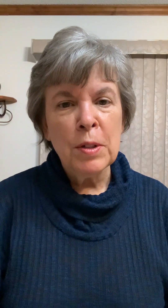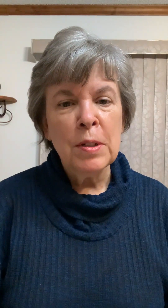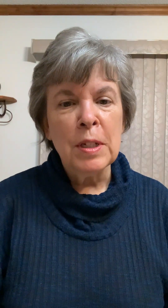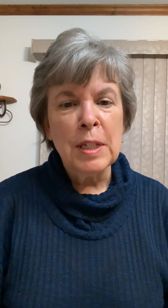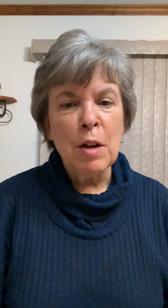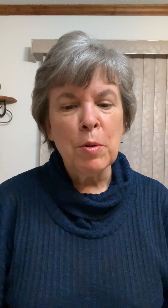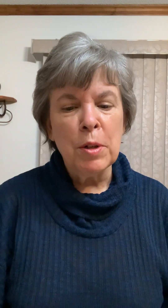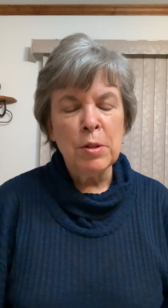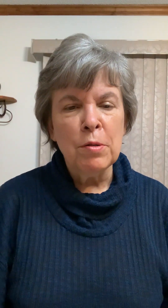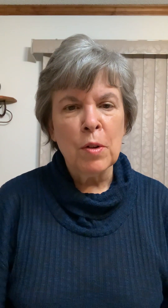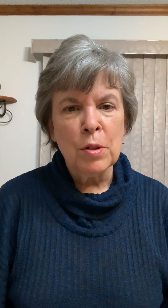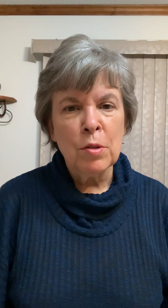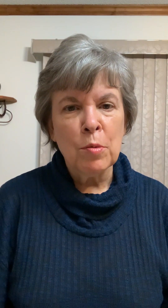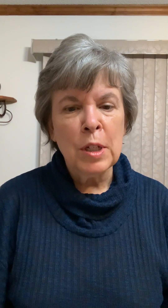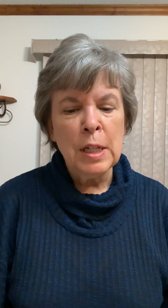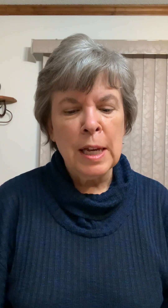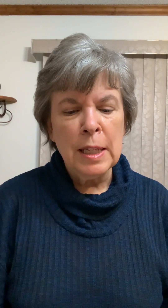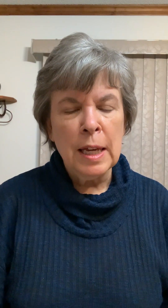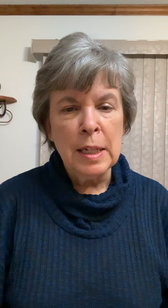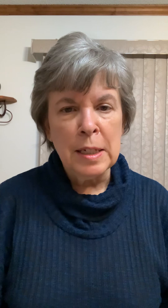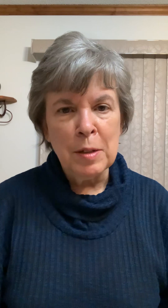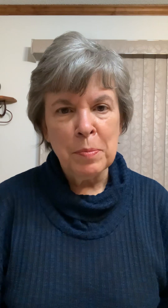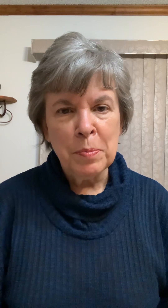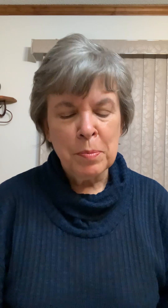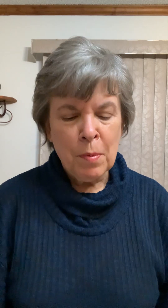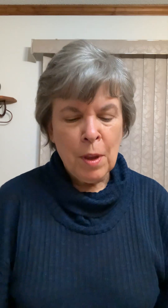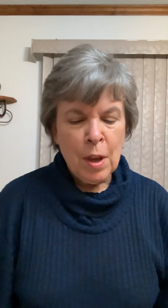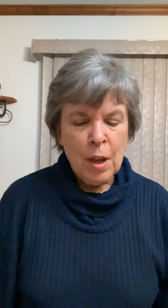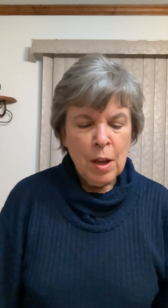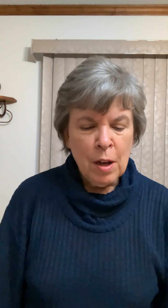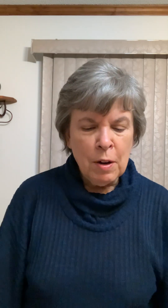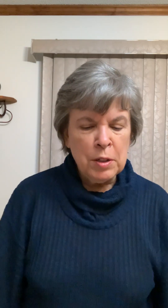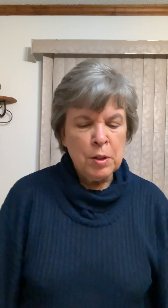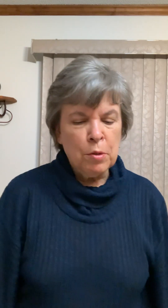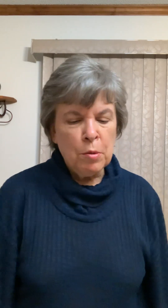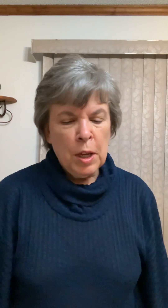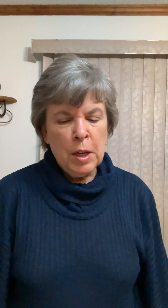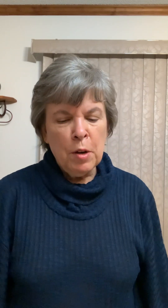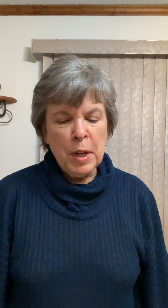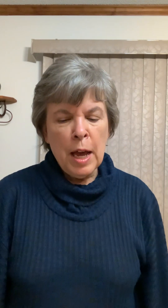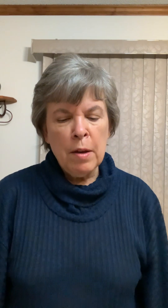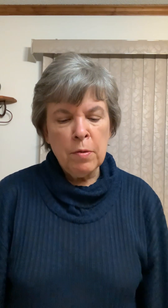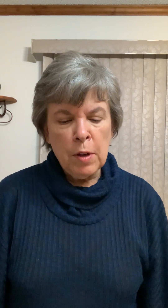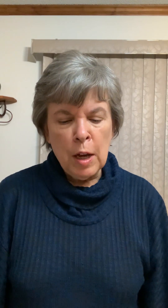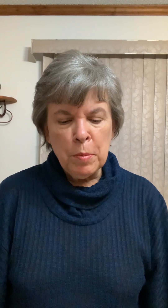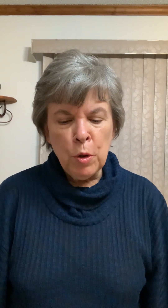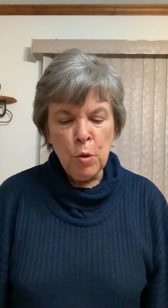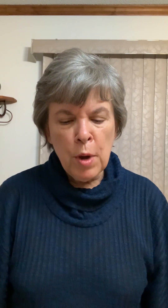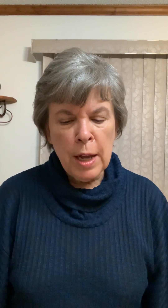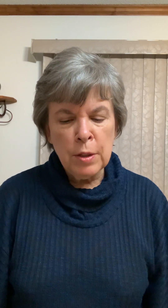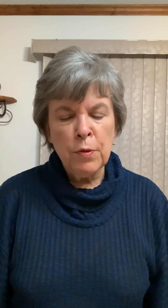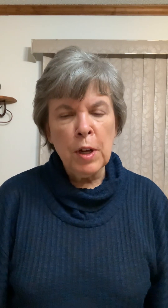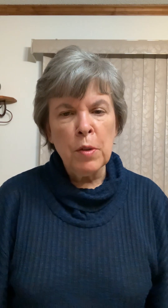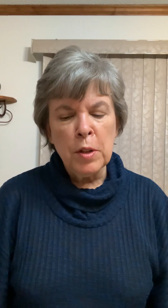and now we're going to do verse 3 and the ending. All right, so here we have, who has felt the